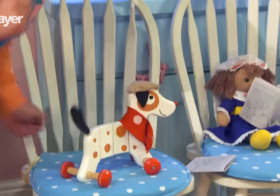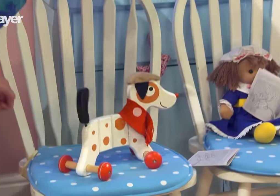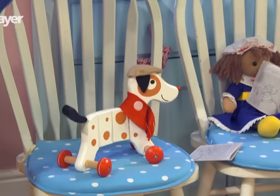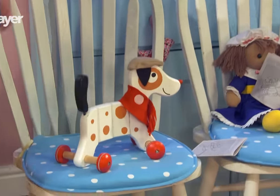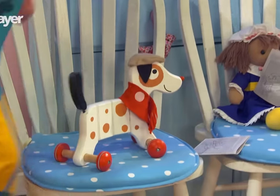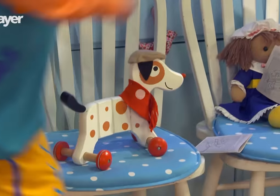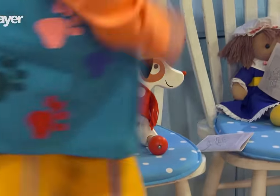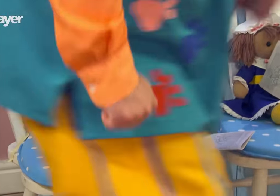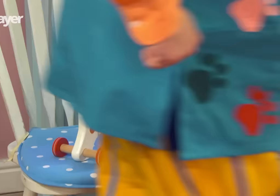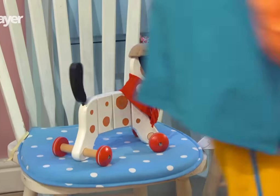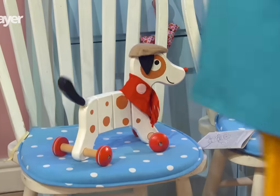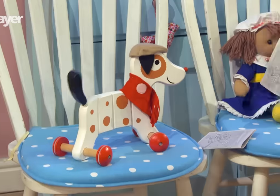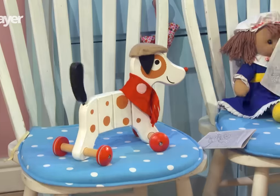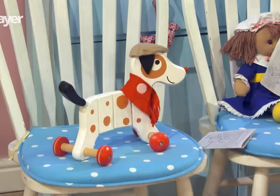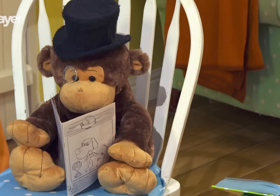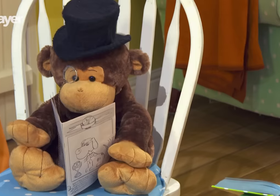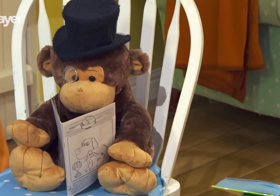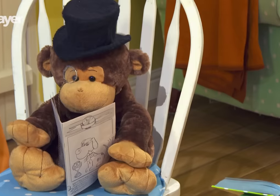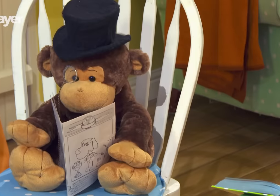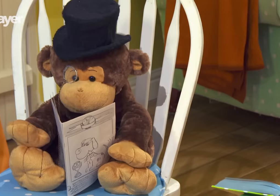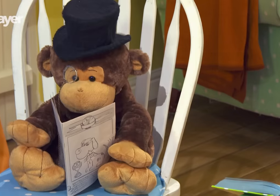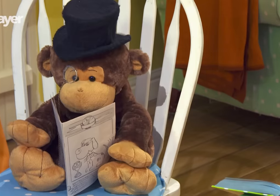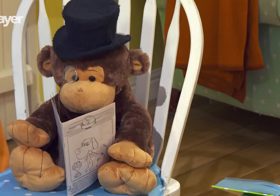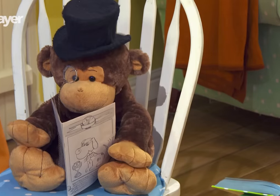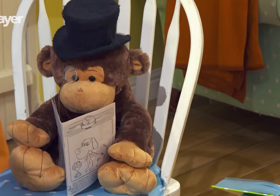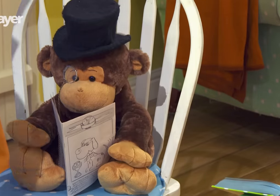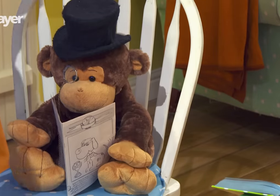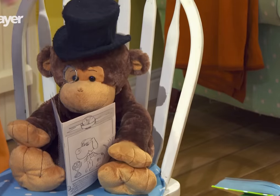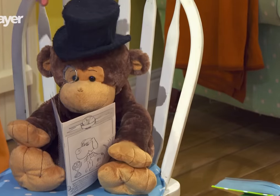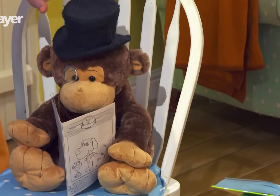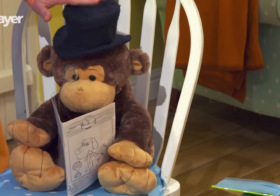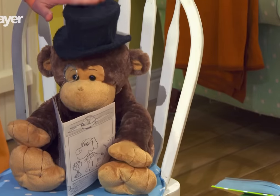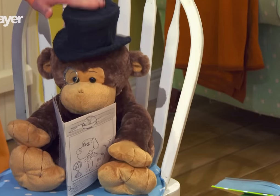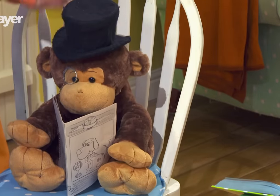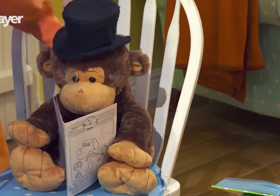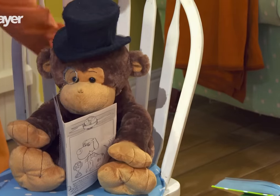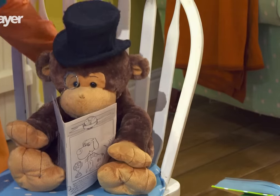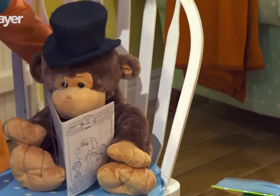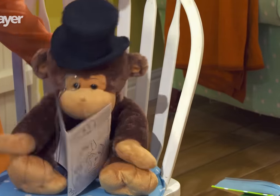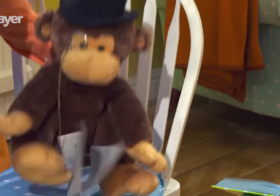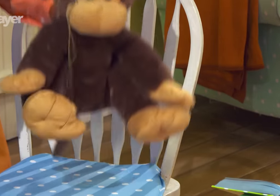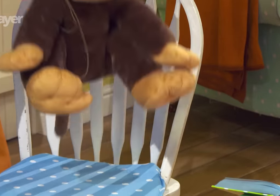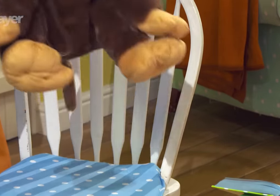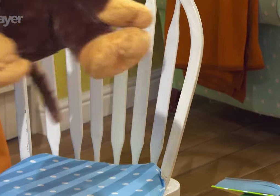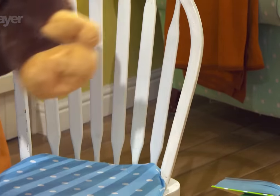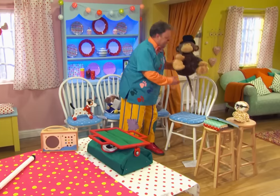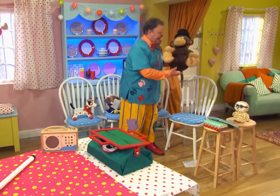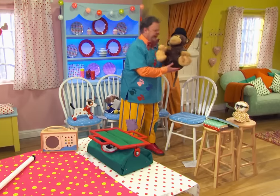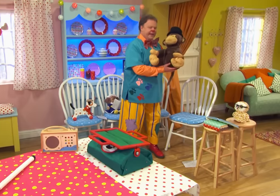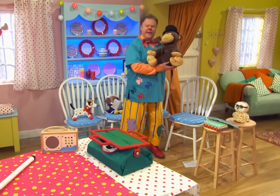wagging. Lord Monkey has a sore tummy, Mr. Tumble. Oh, dear. Lord Monkey has